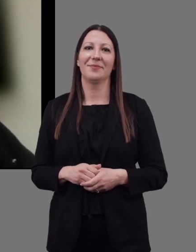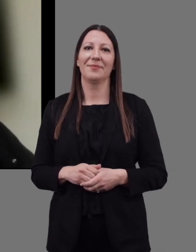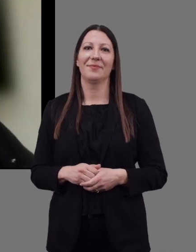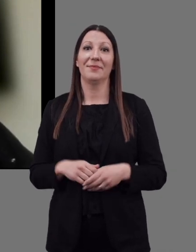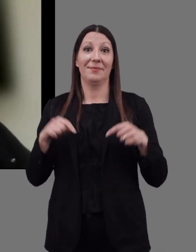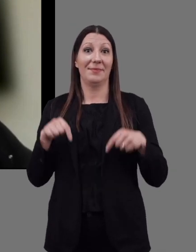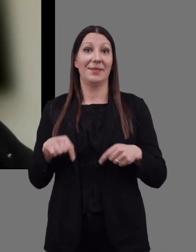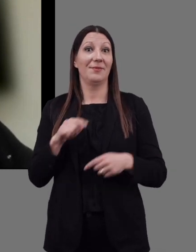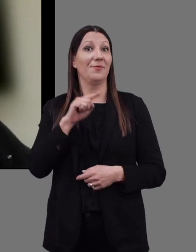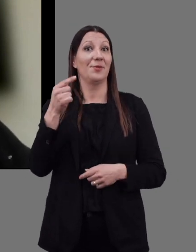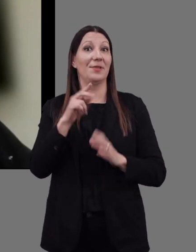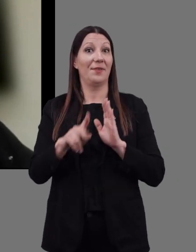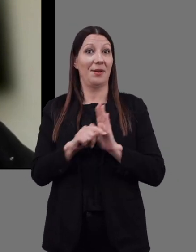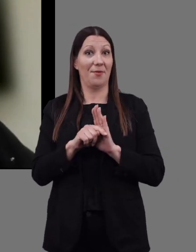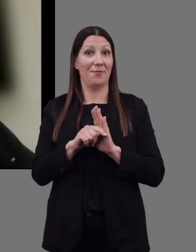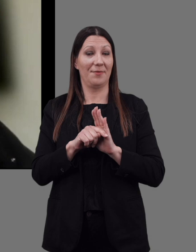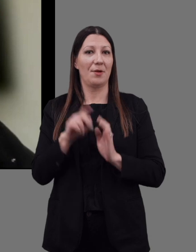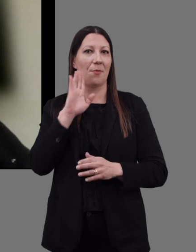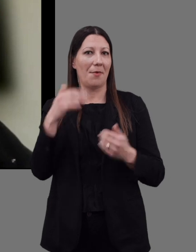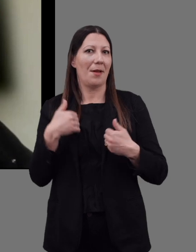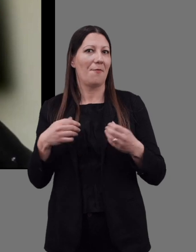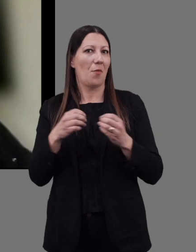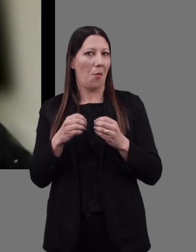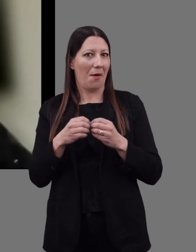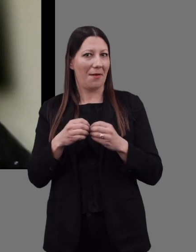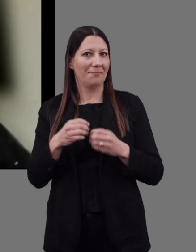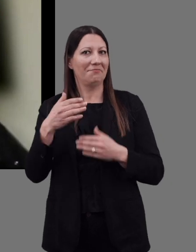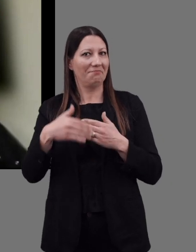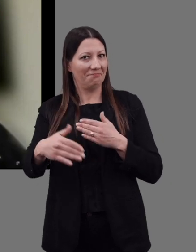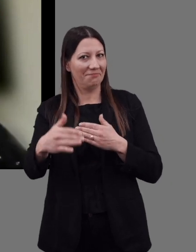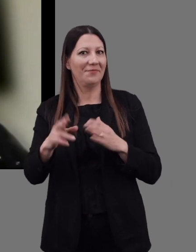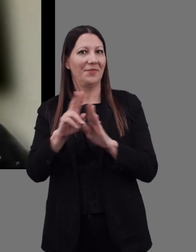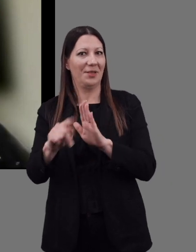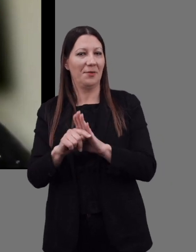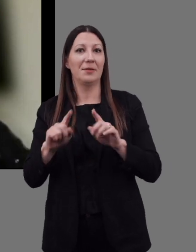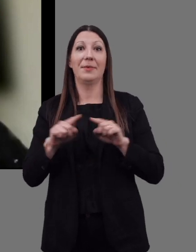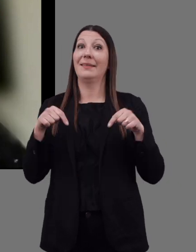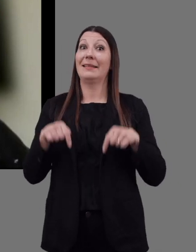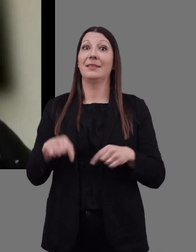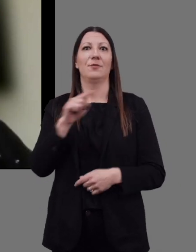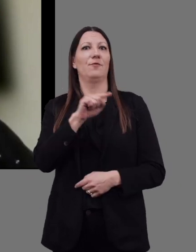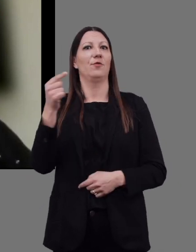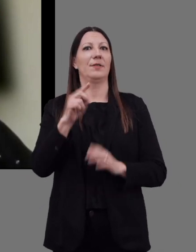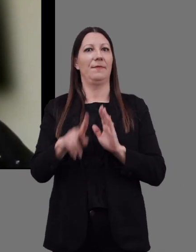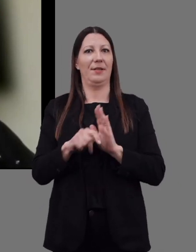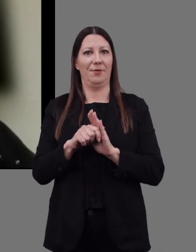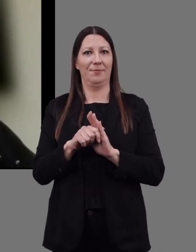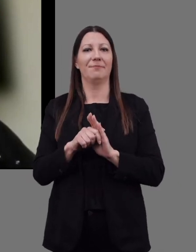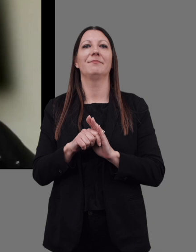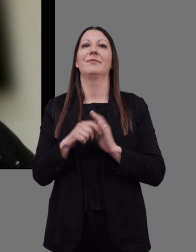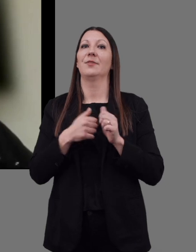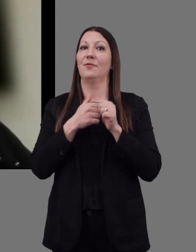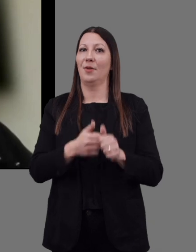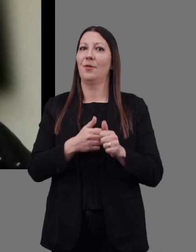that will be available. So this is the very first thing that you will do in order to start